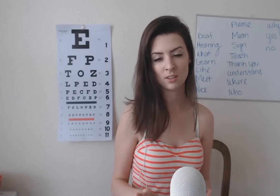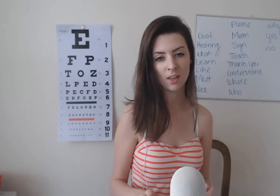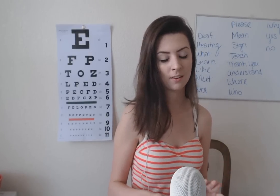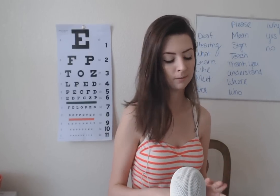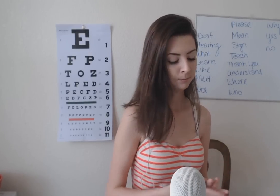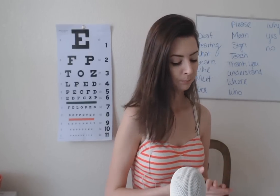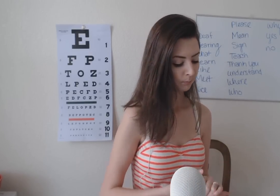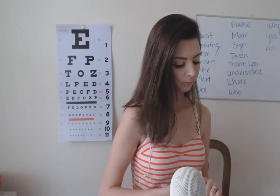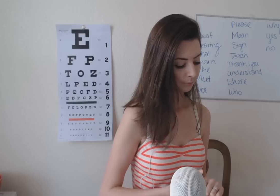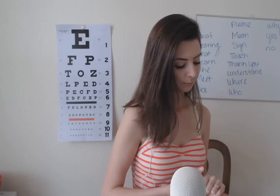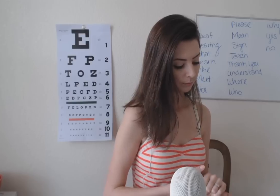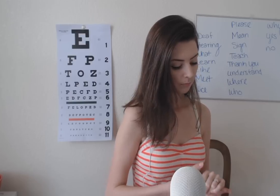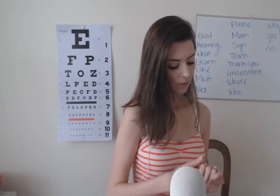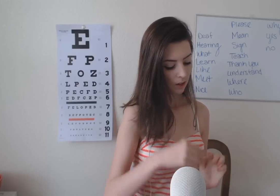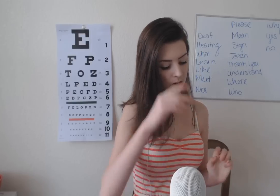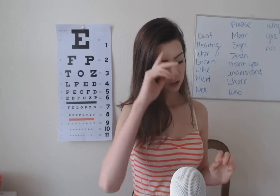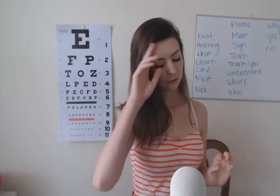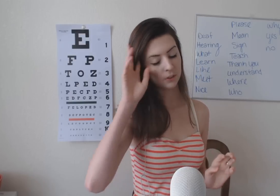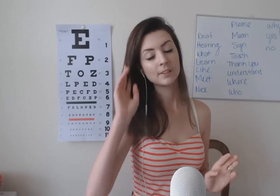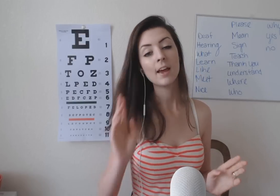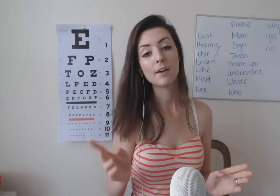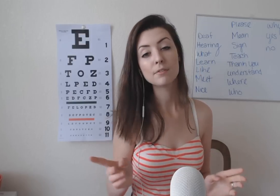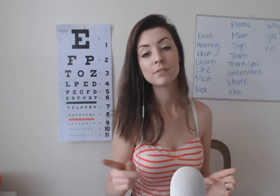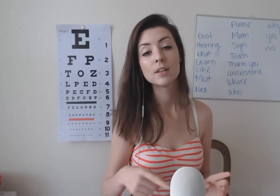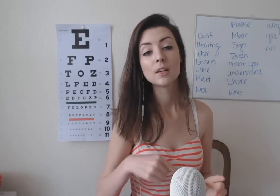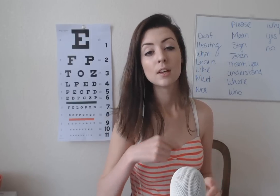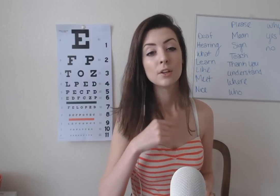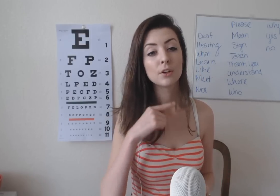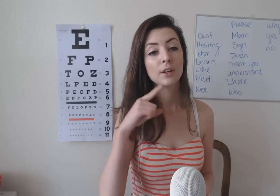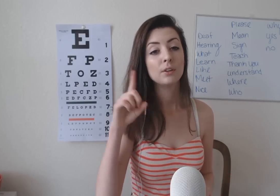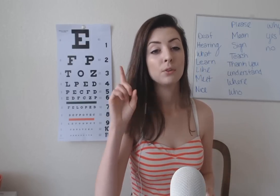that. So for deaf, you're going to do